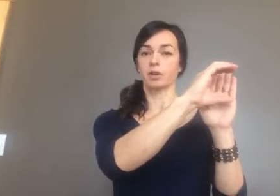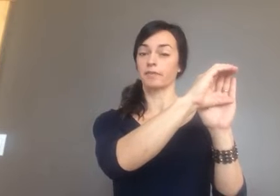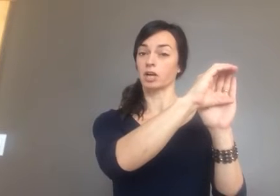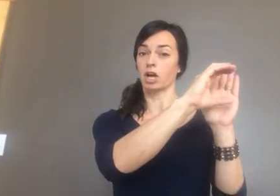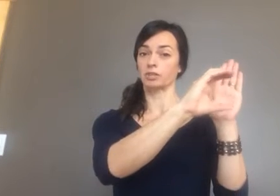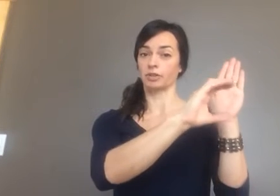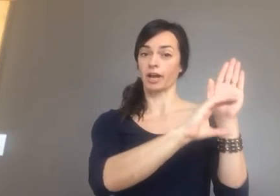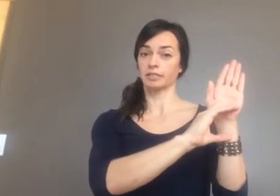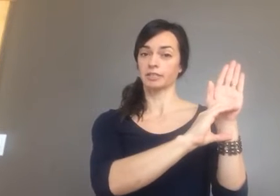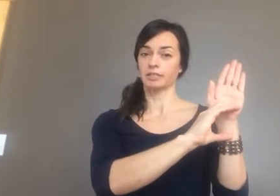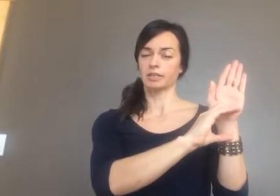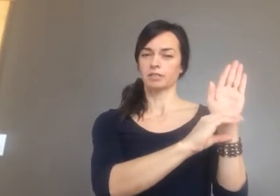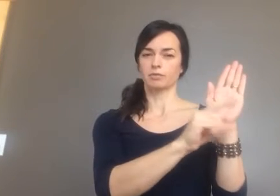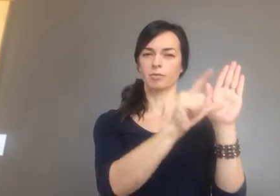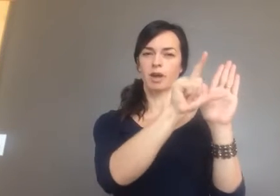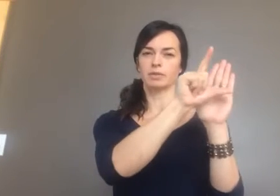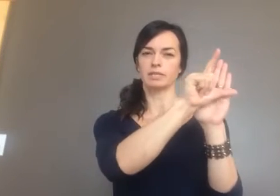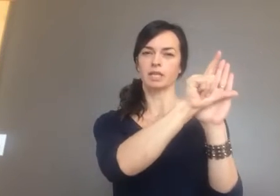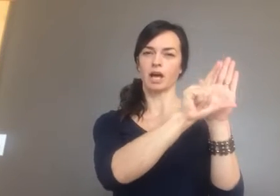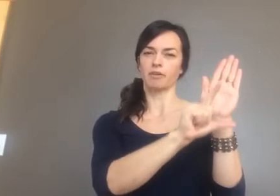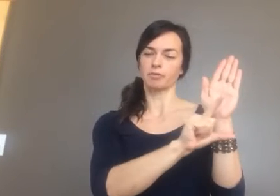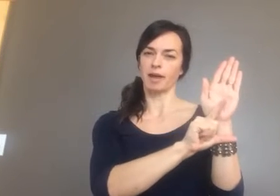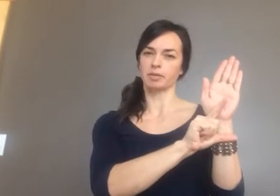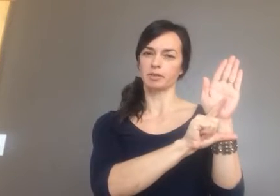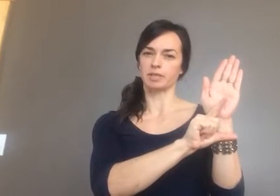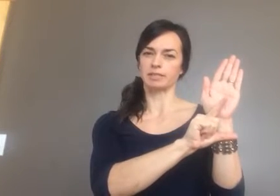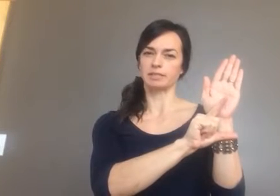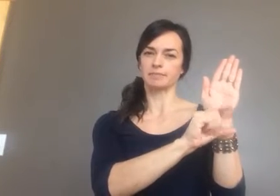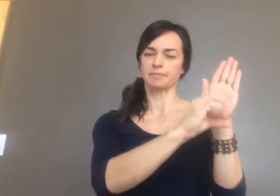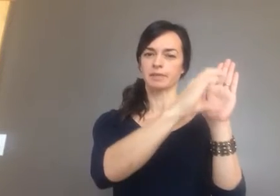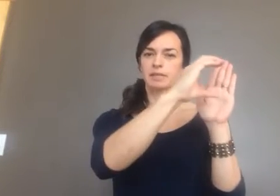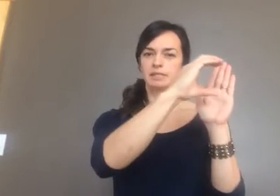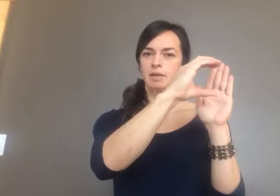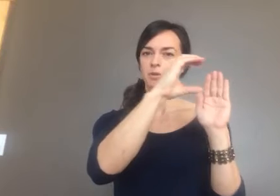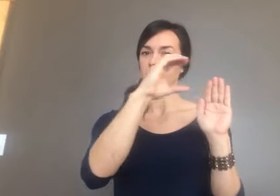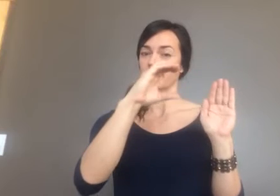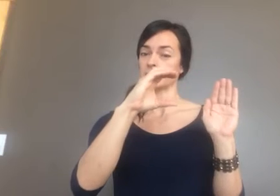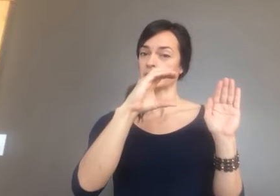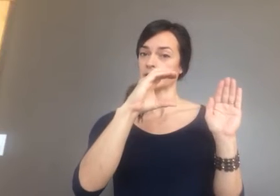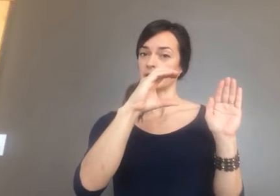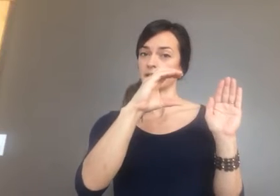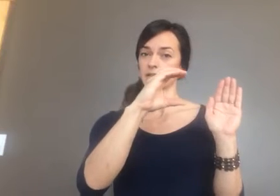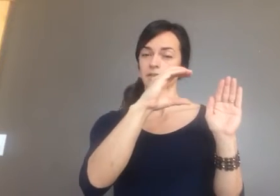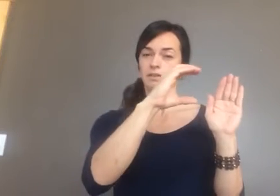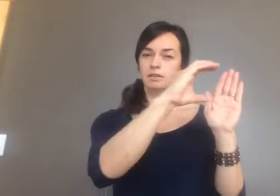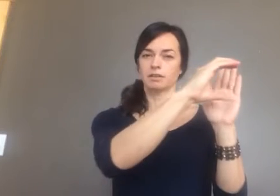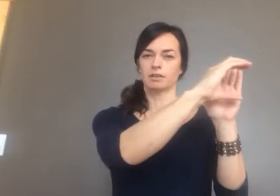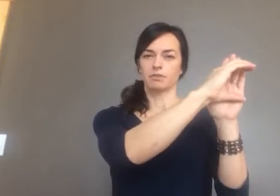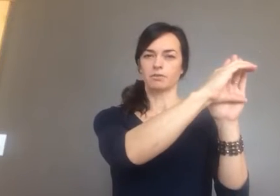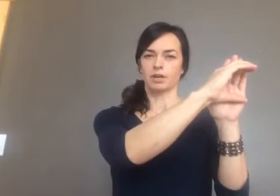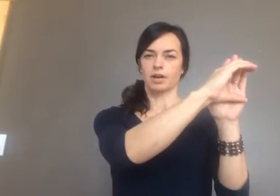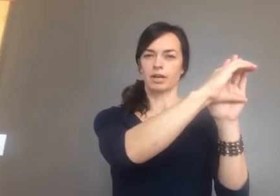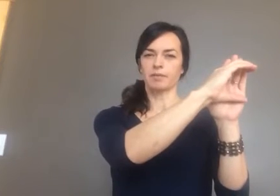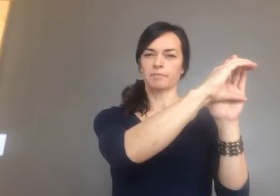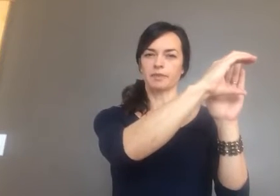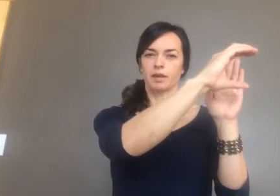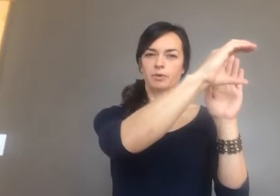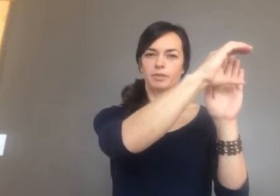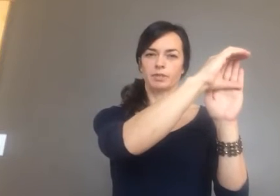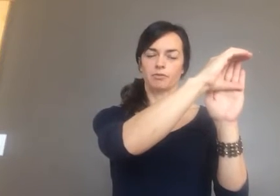a contract. So remember how we did law for Babylonians? This time we're going to make a C for carta, and we're going to go from